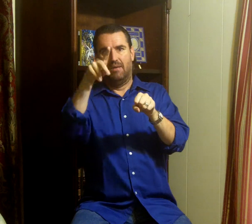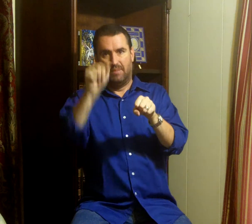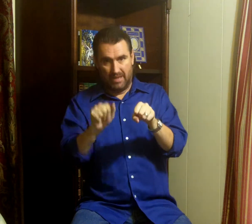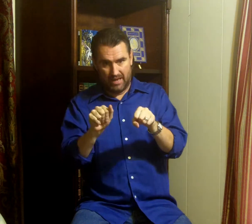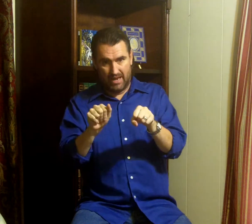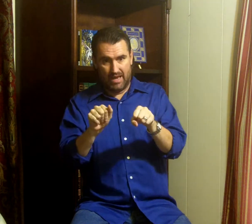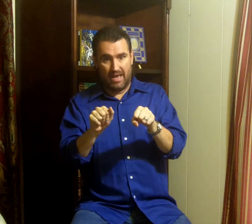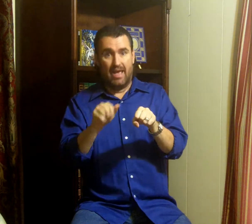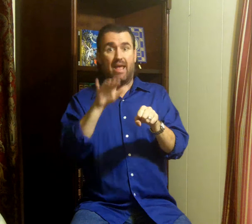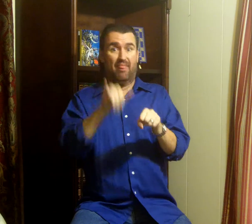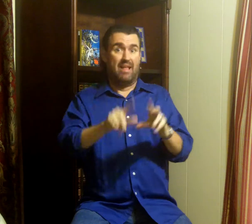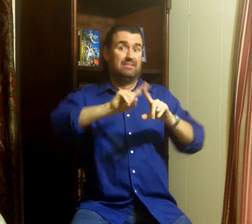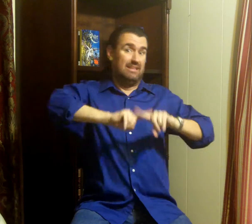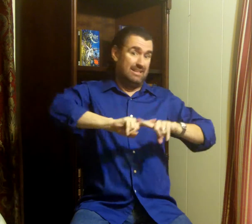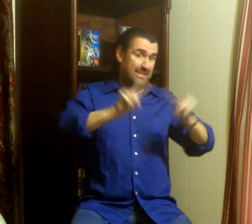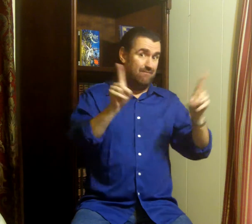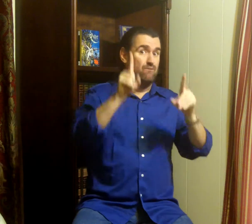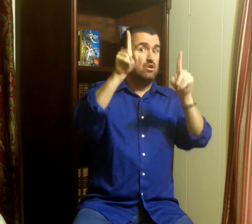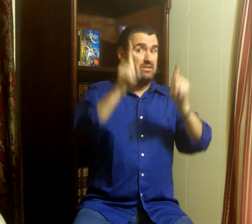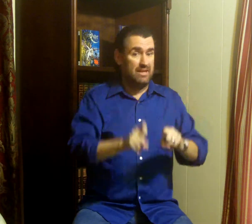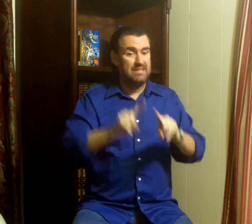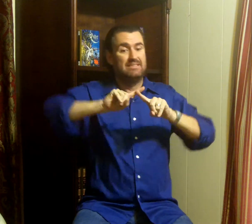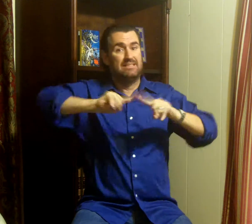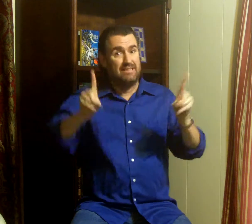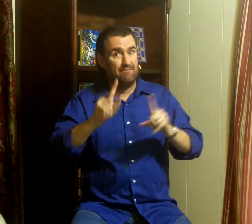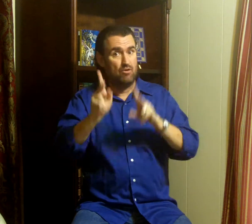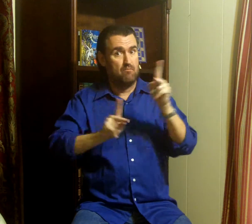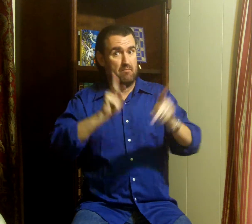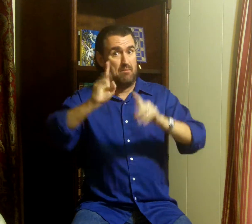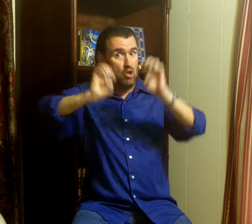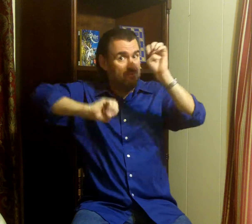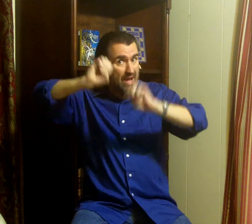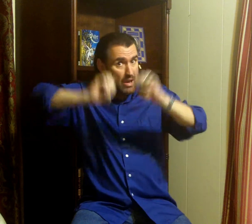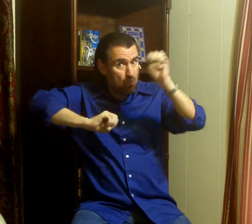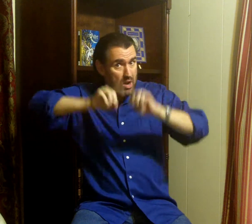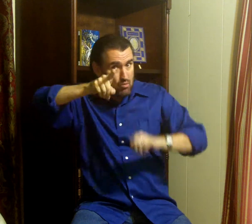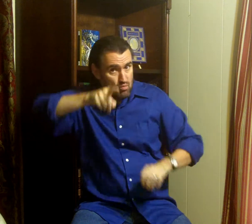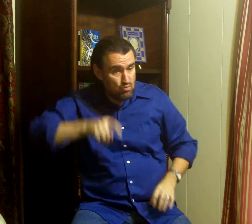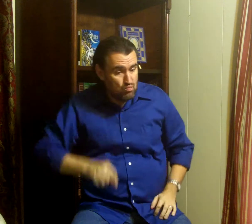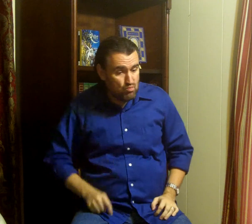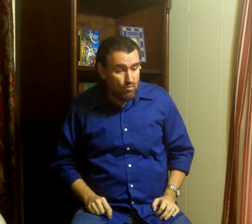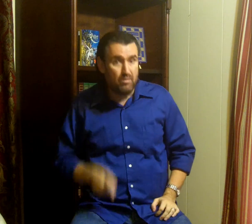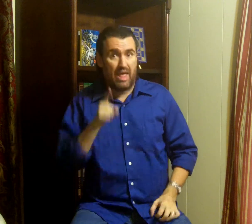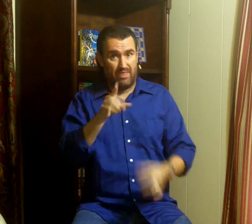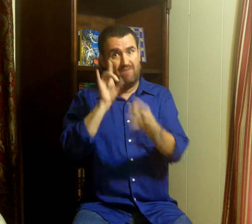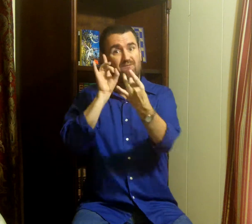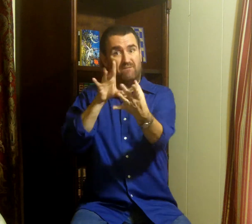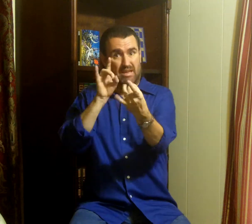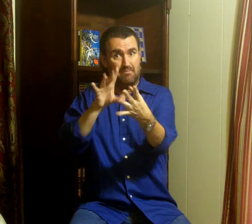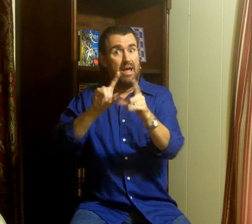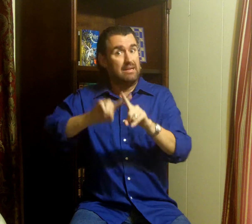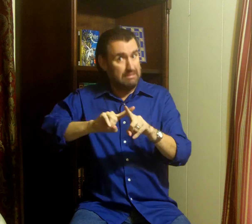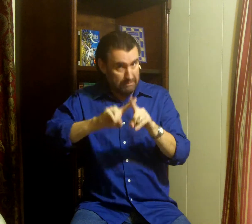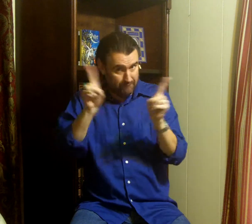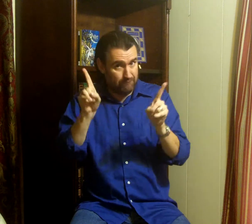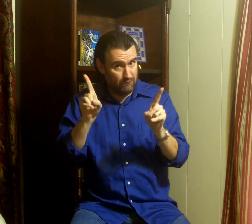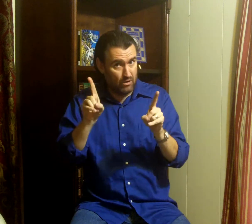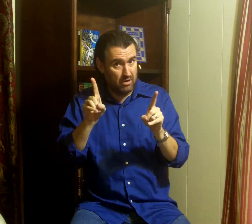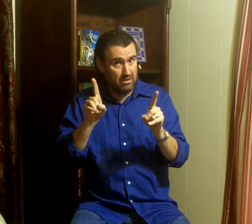whole different test, it's a whole different group of people, and you'll get feedback from them. And then this is genuine